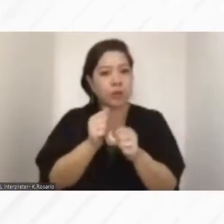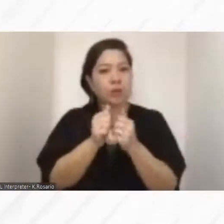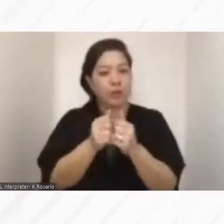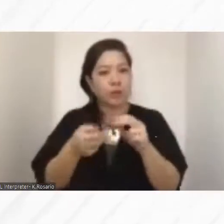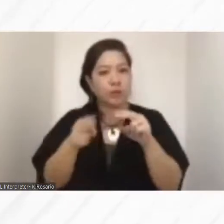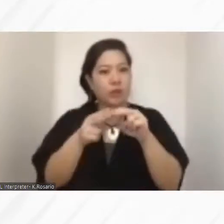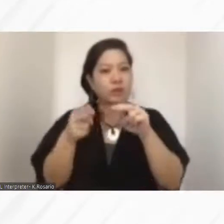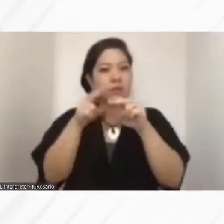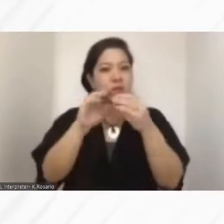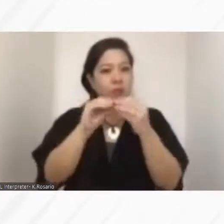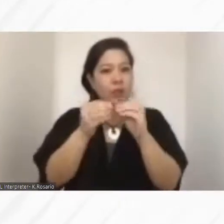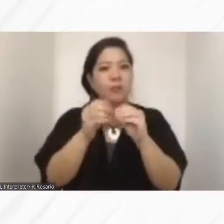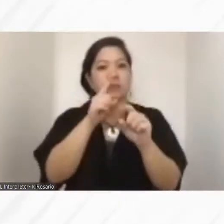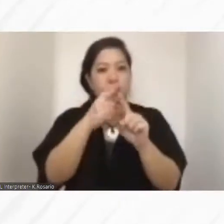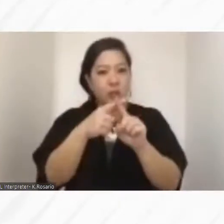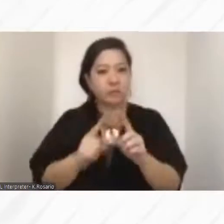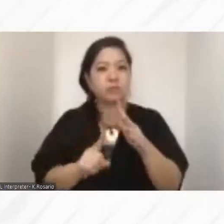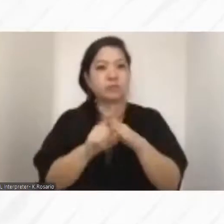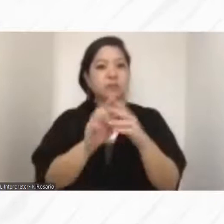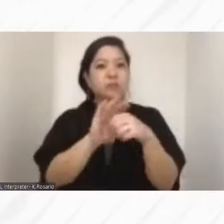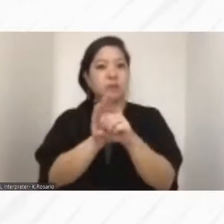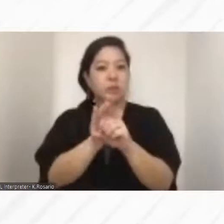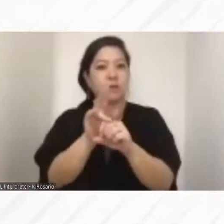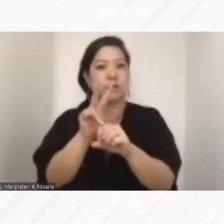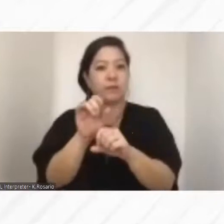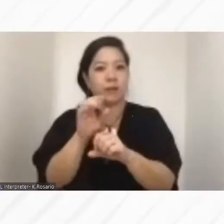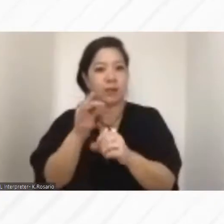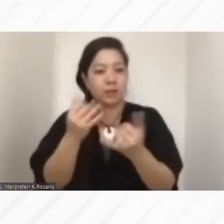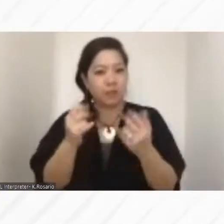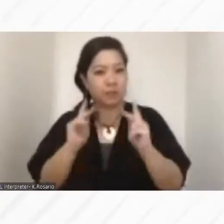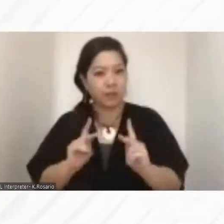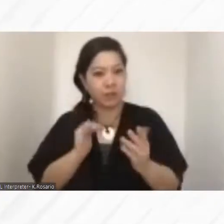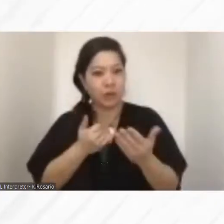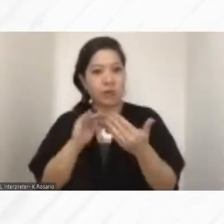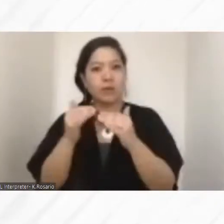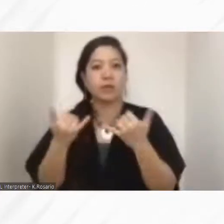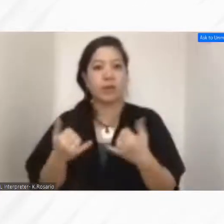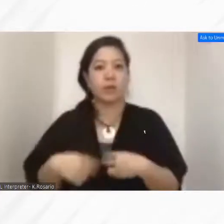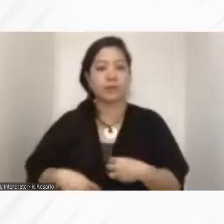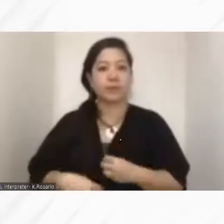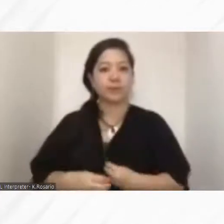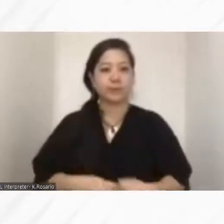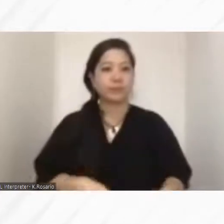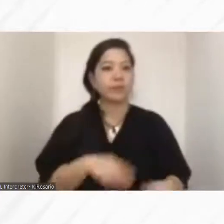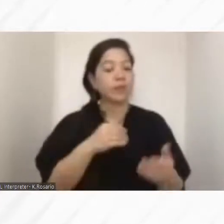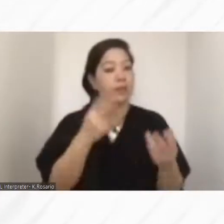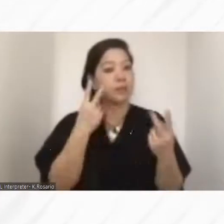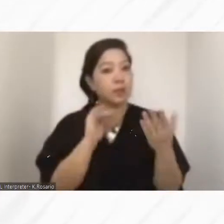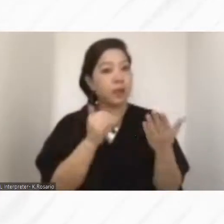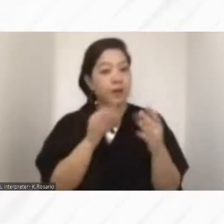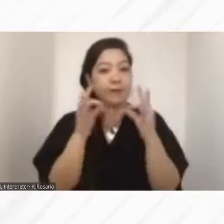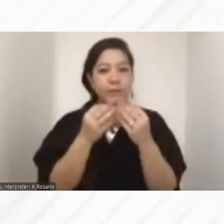of positive COVID patients in our communities and seeing how families continue